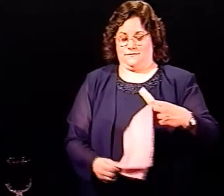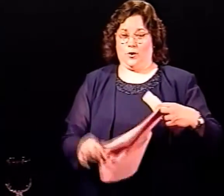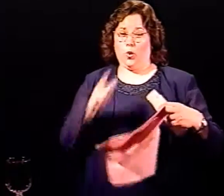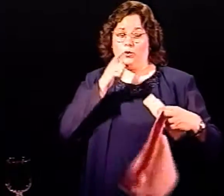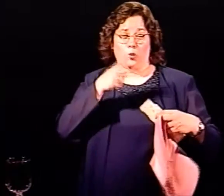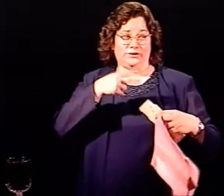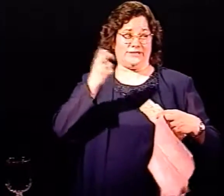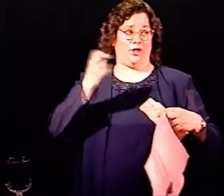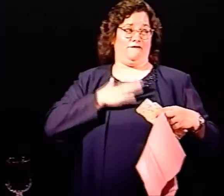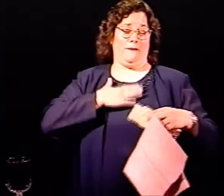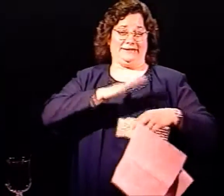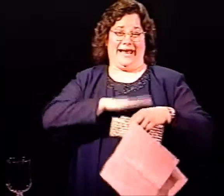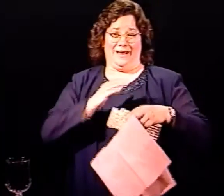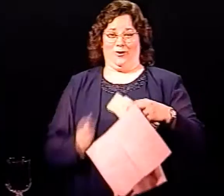Who's going to steal from our table?